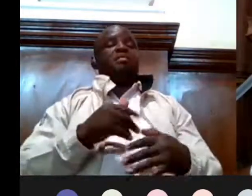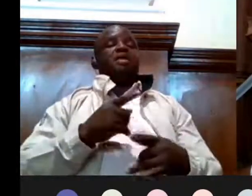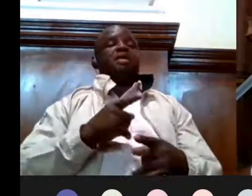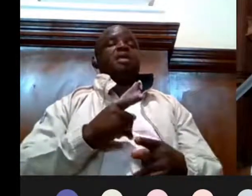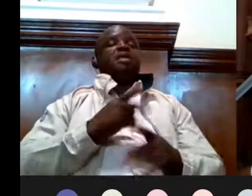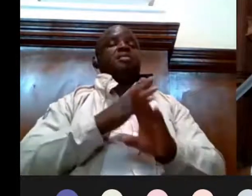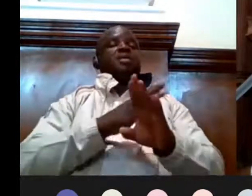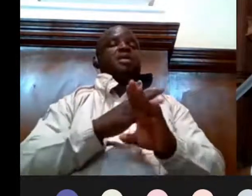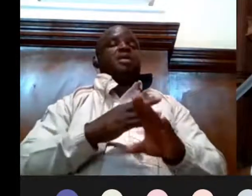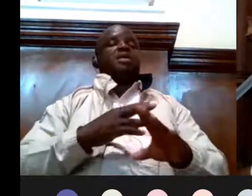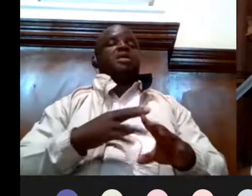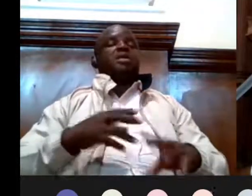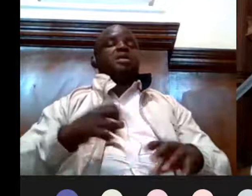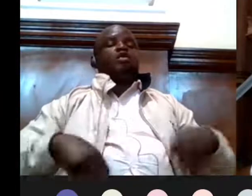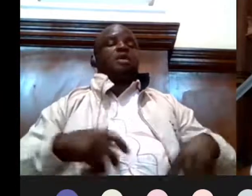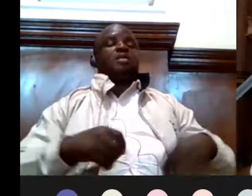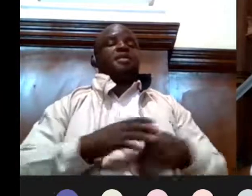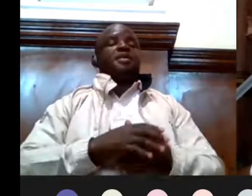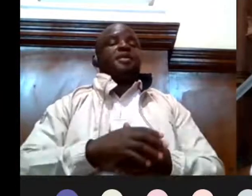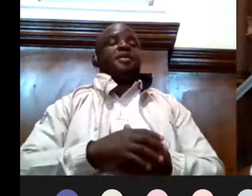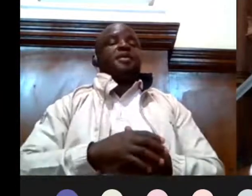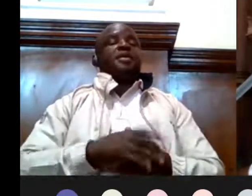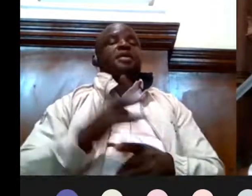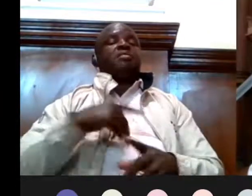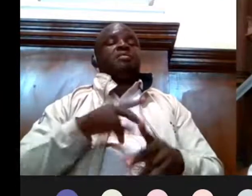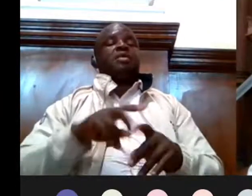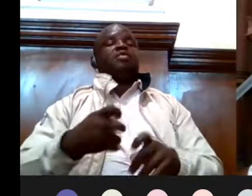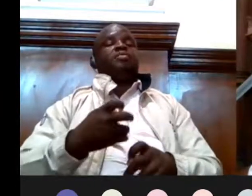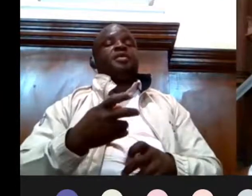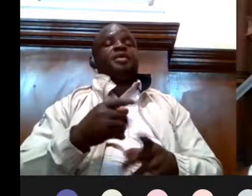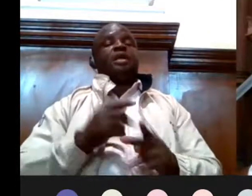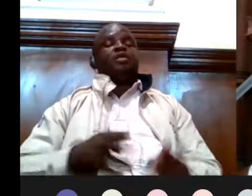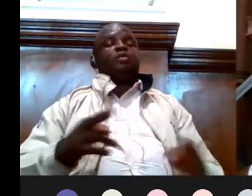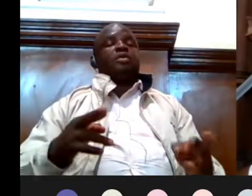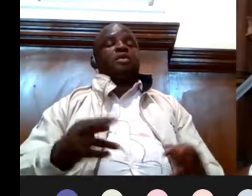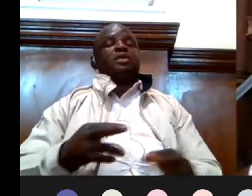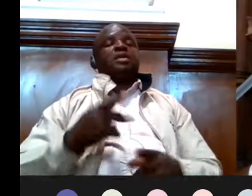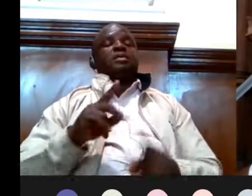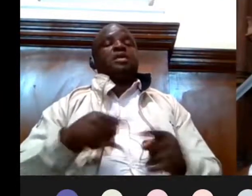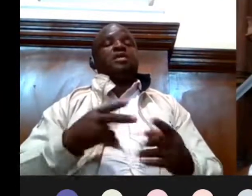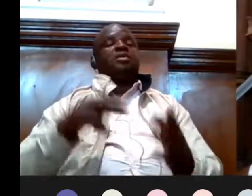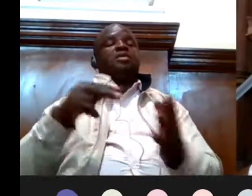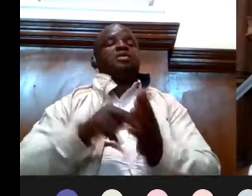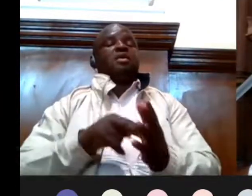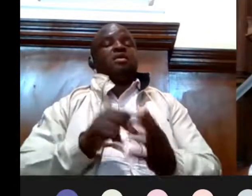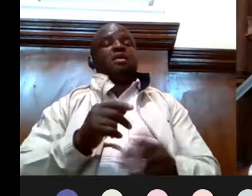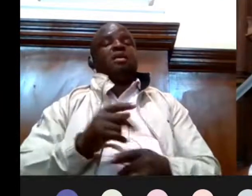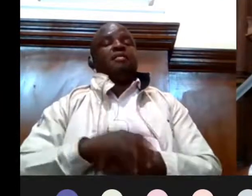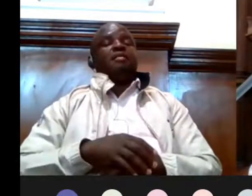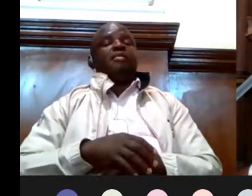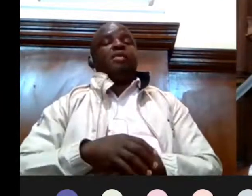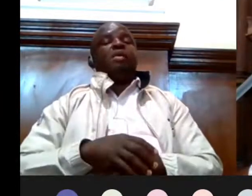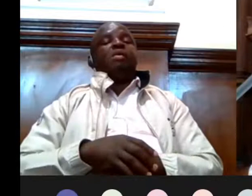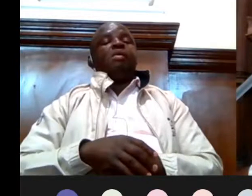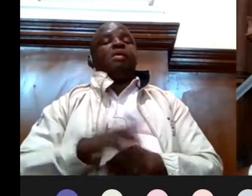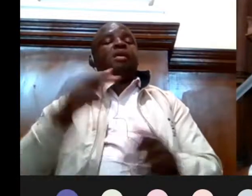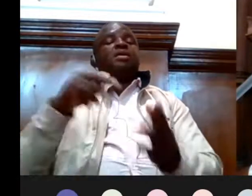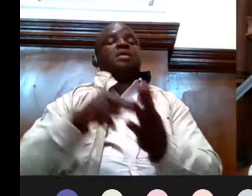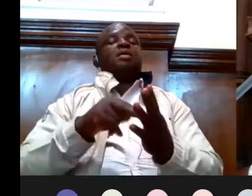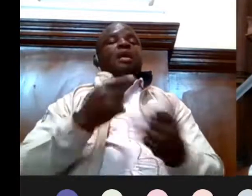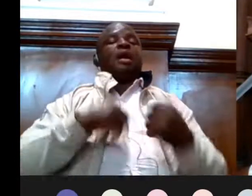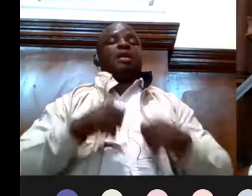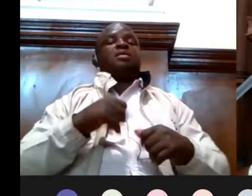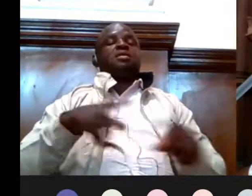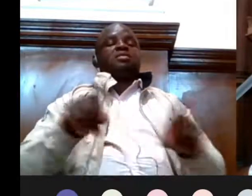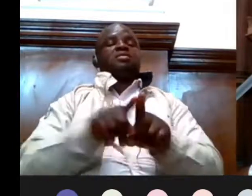the corrupt cadres who are robbing the people, then they should not grandstand by pretending